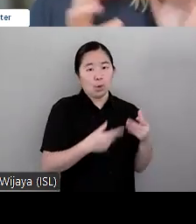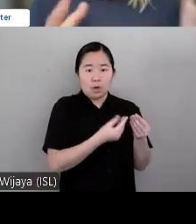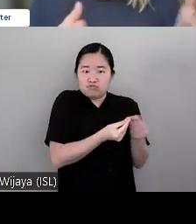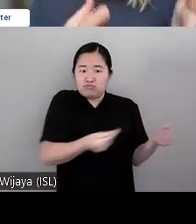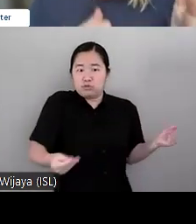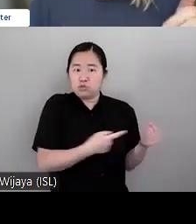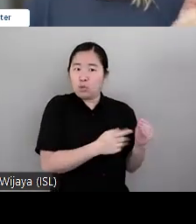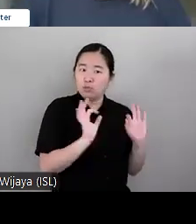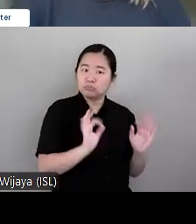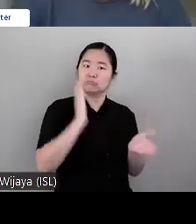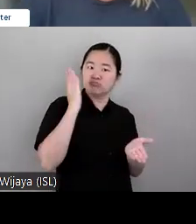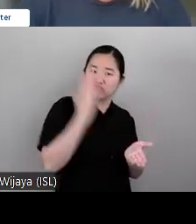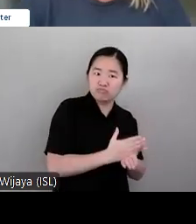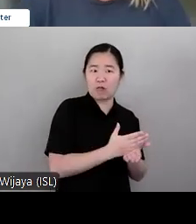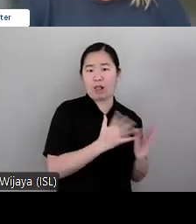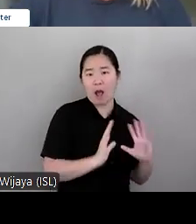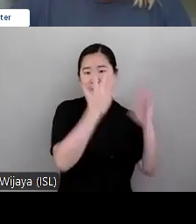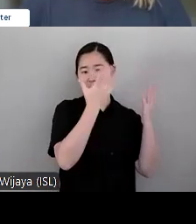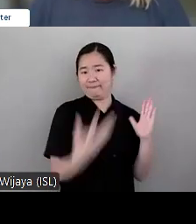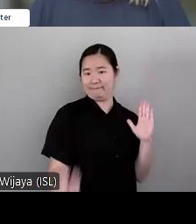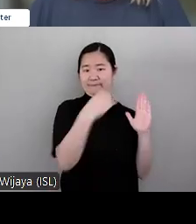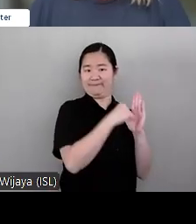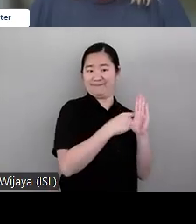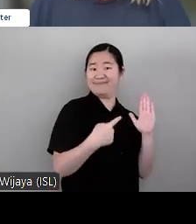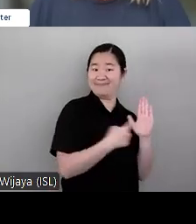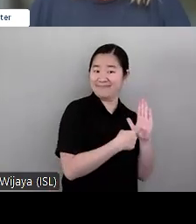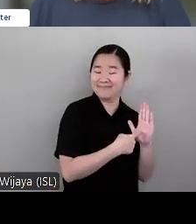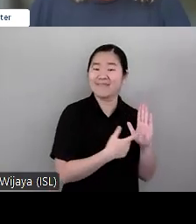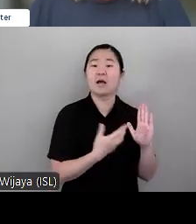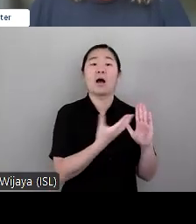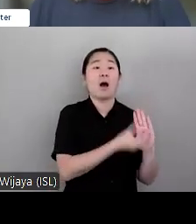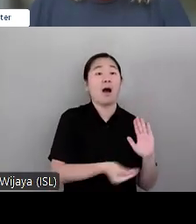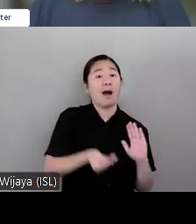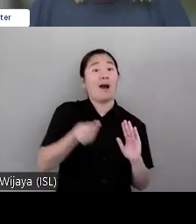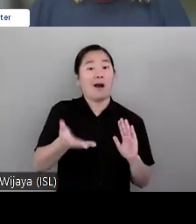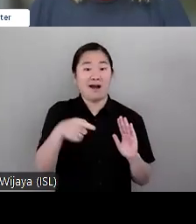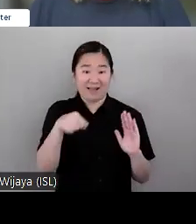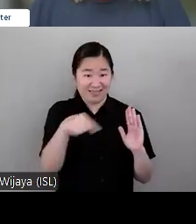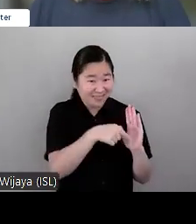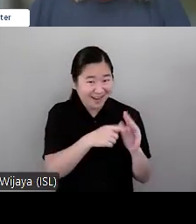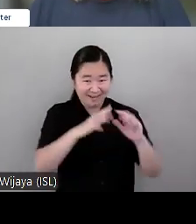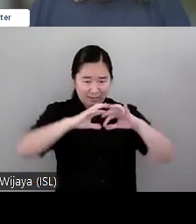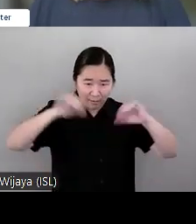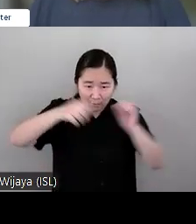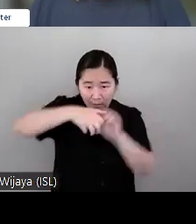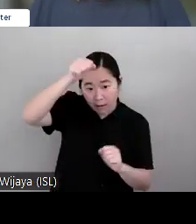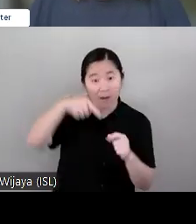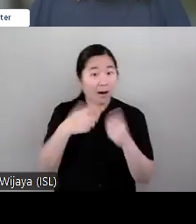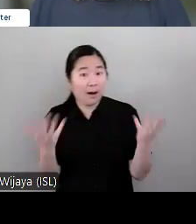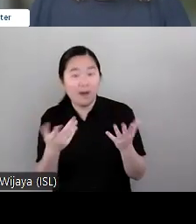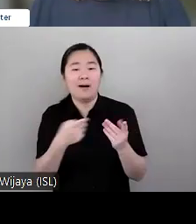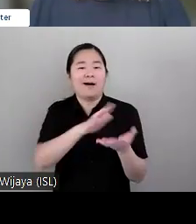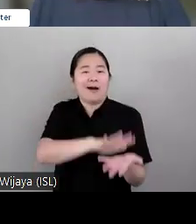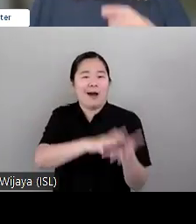They're the trusted people on the ground, and they may raise safeguarding concerns with them. And